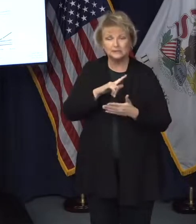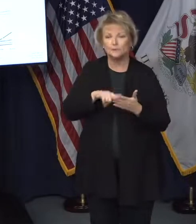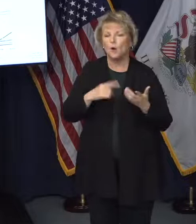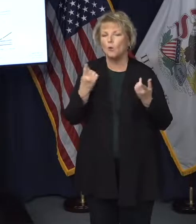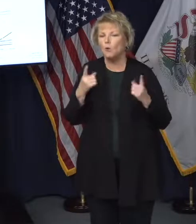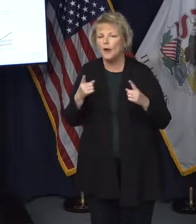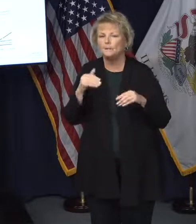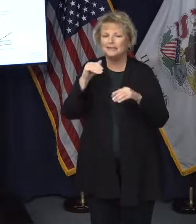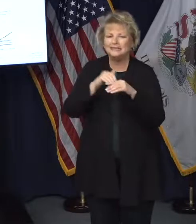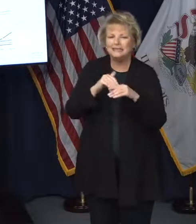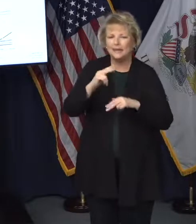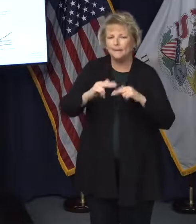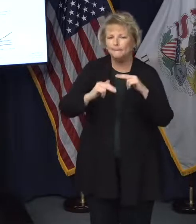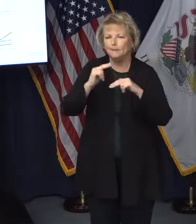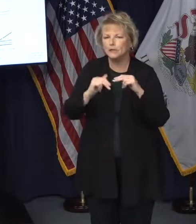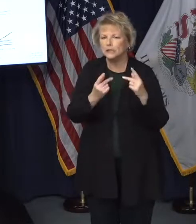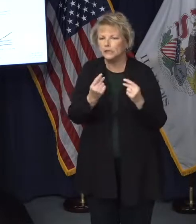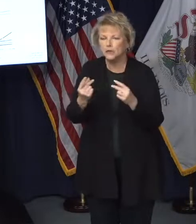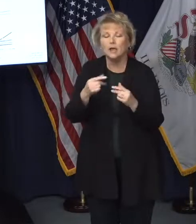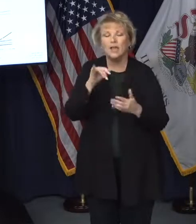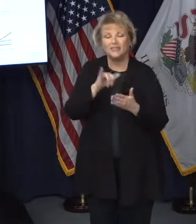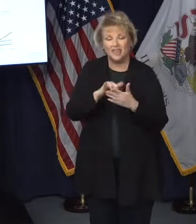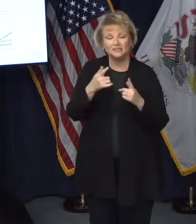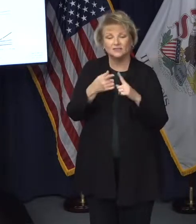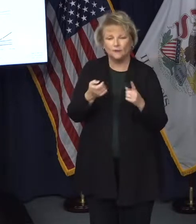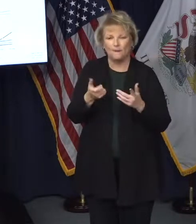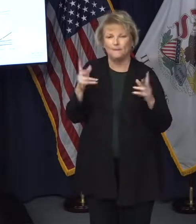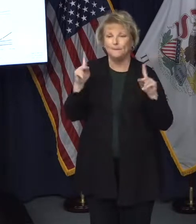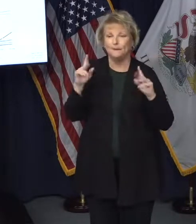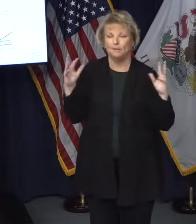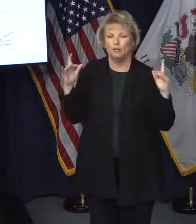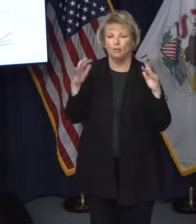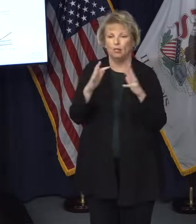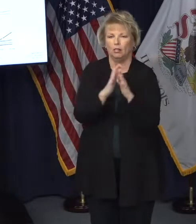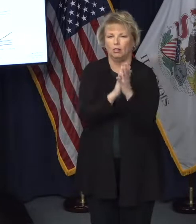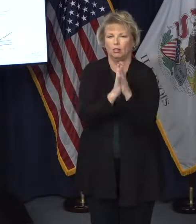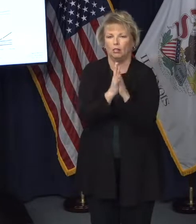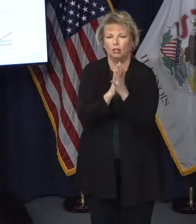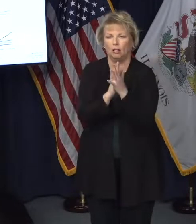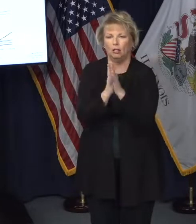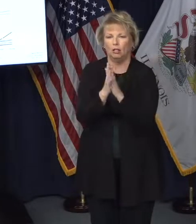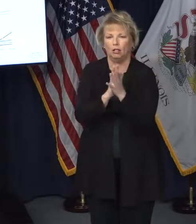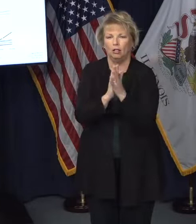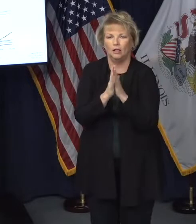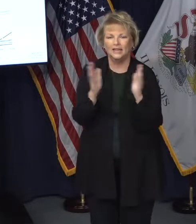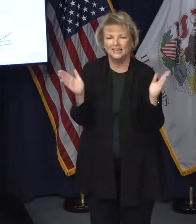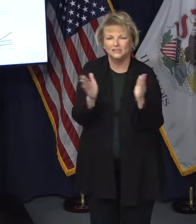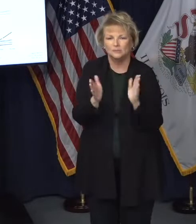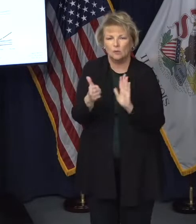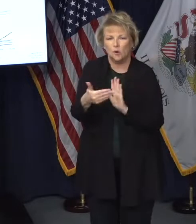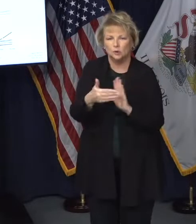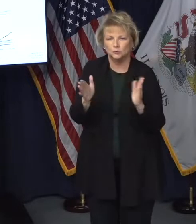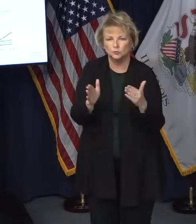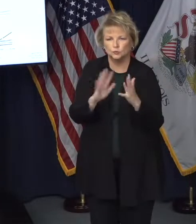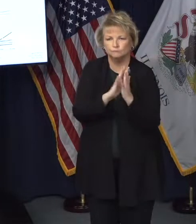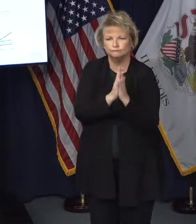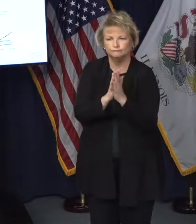indoor activities, and it is based upon the packing of people indoors in relatively small